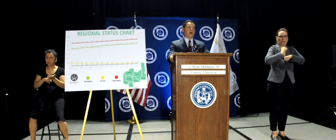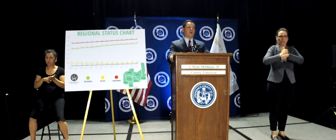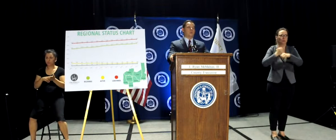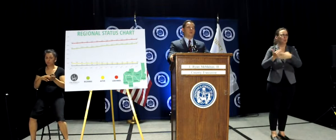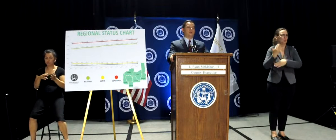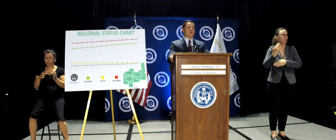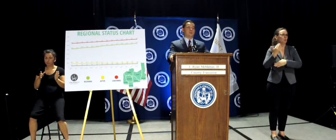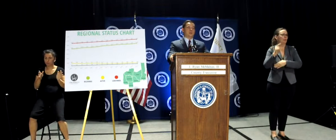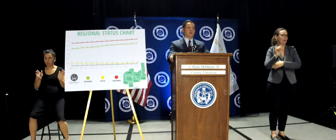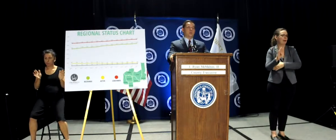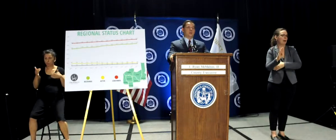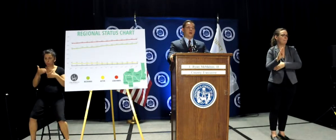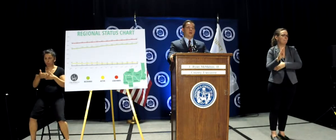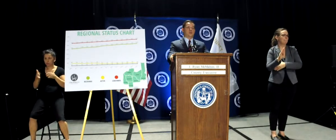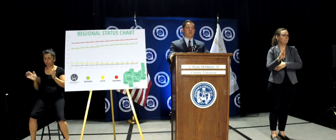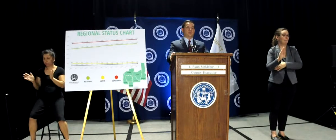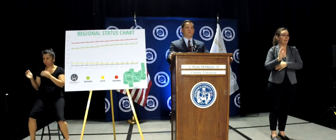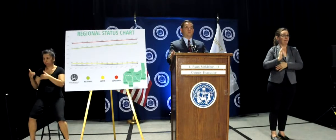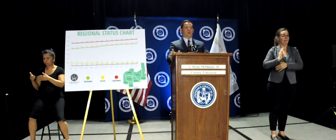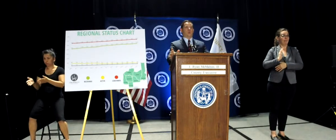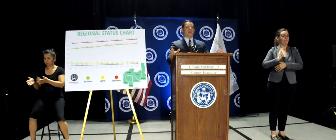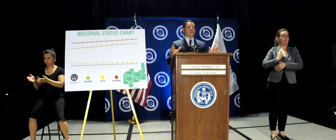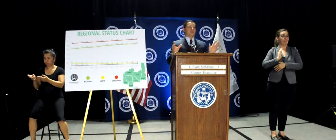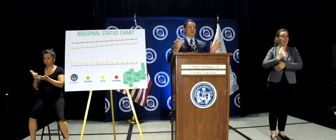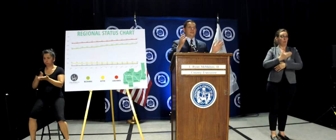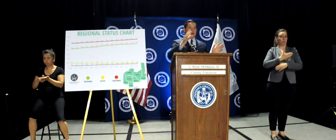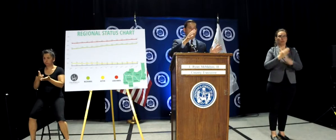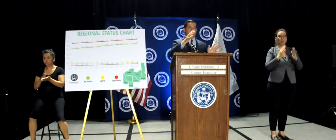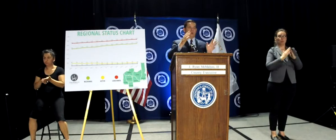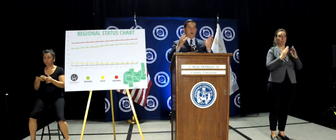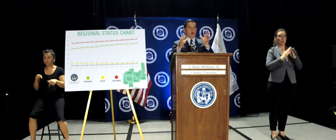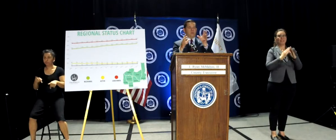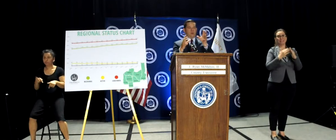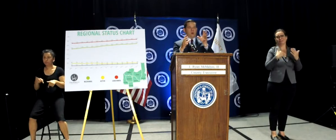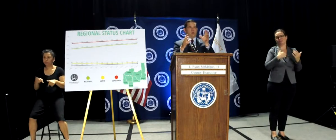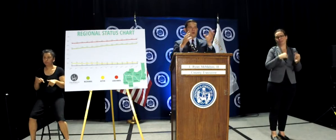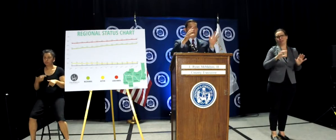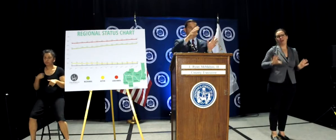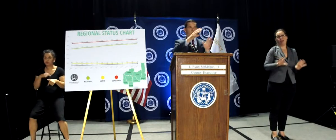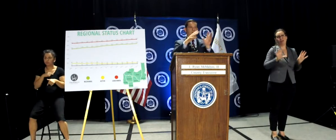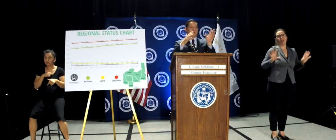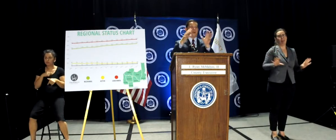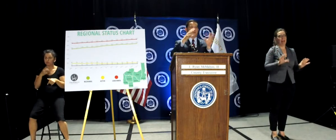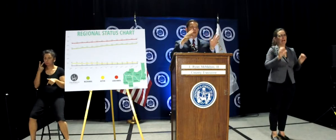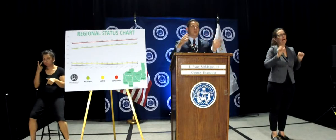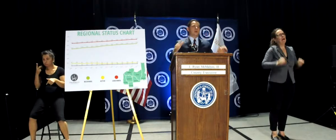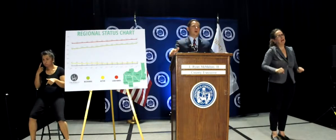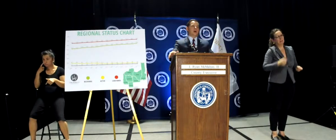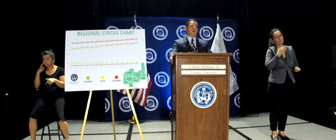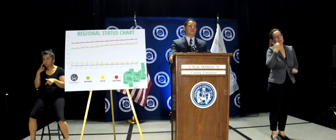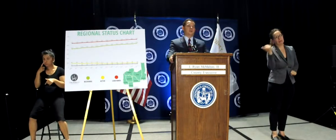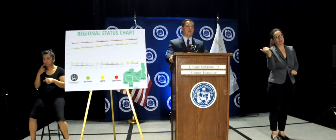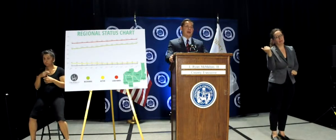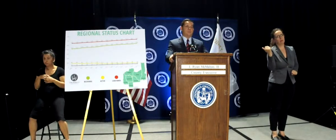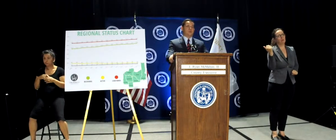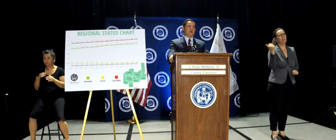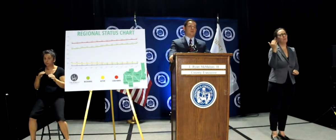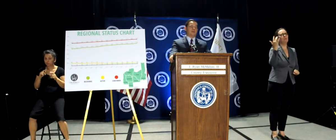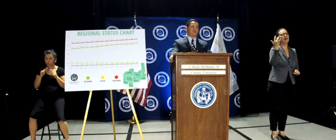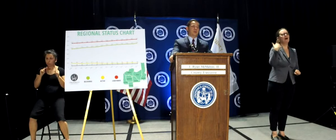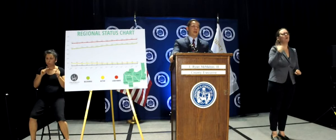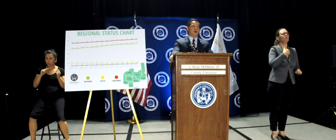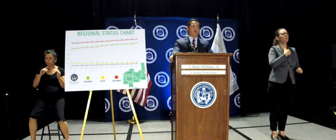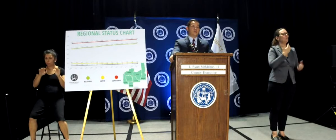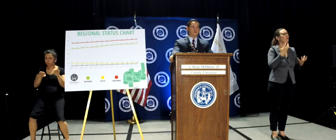Will, in our community, things get a little bit better because we're arranging the deck more, all of our partners, and we're rearranging different labs to